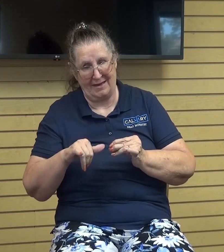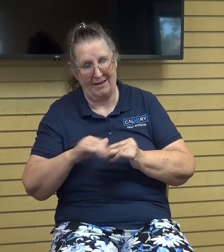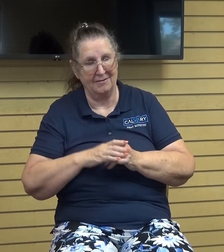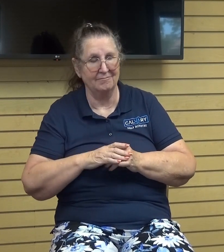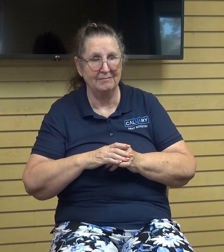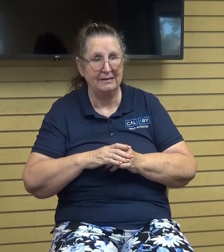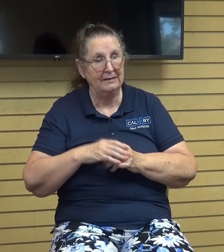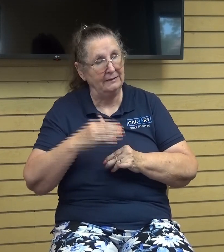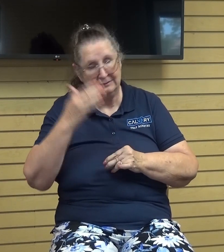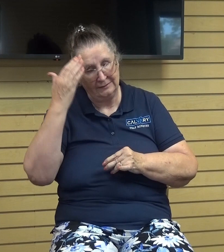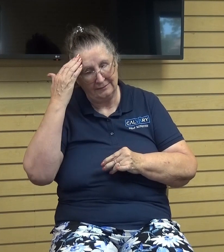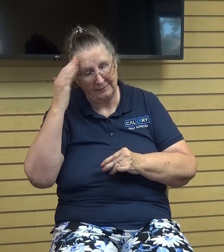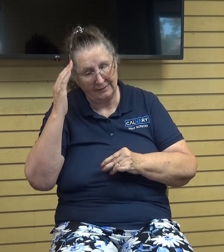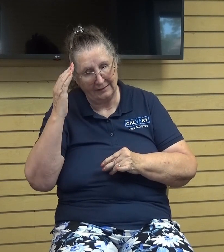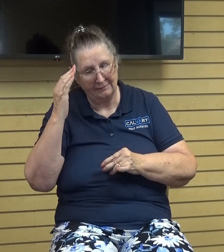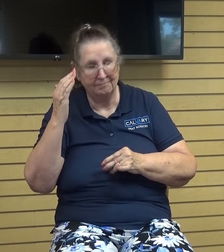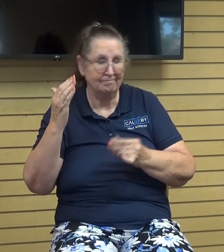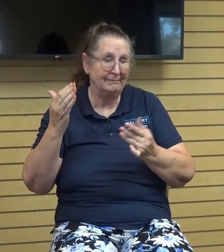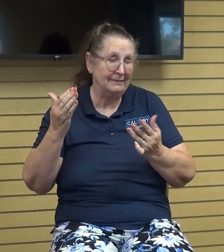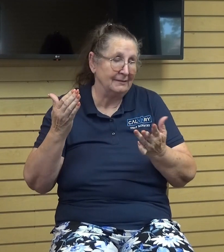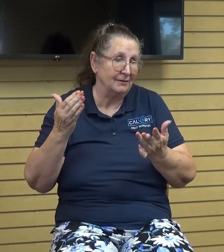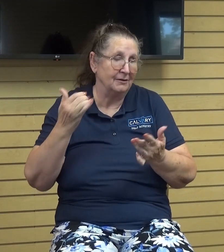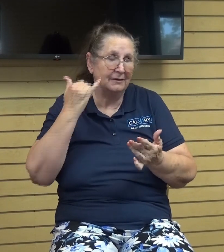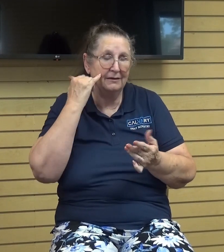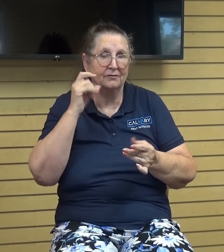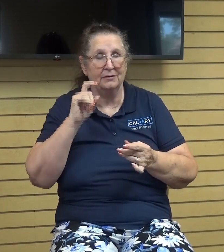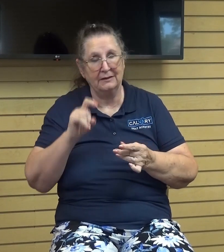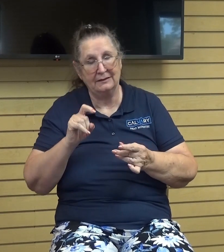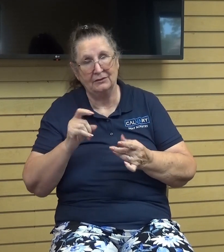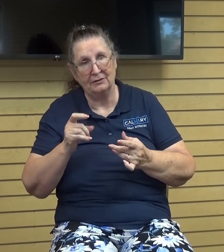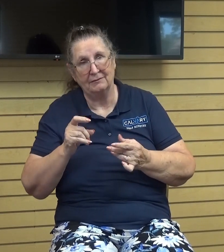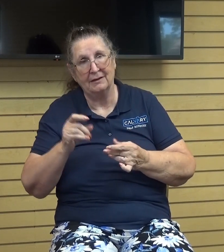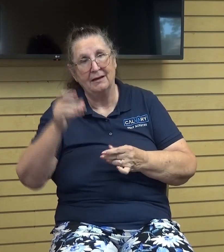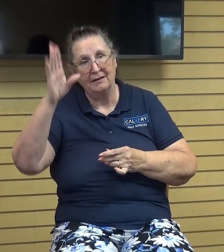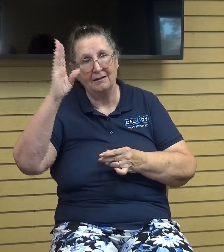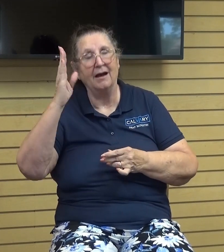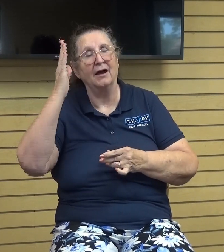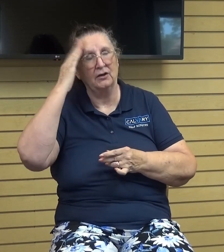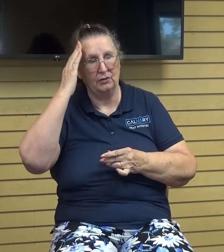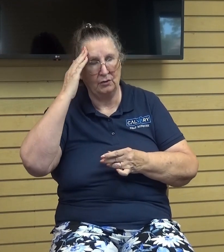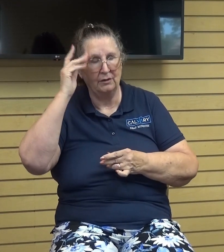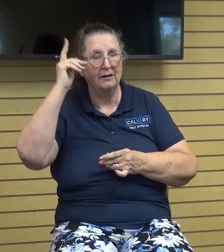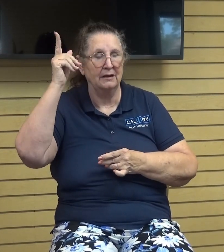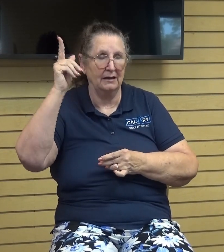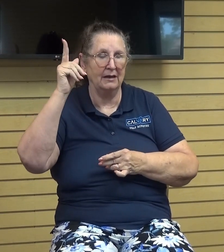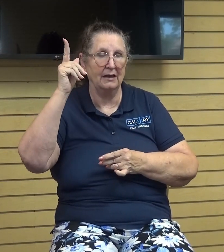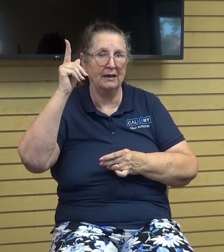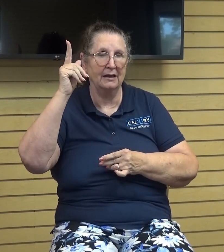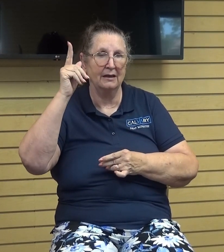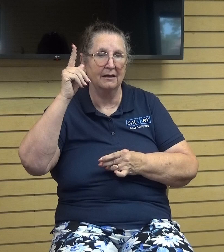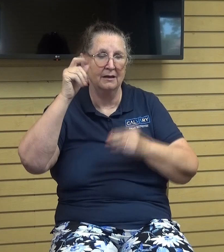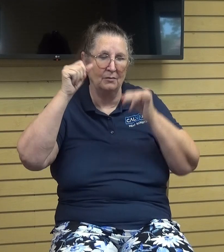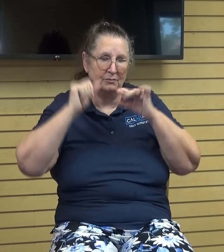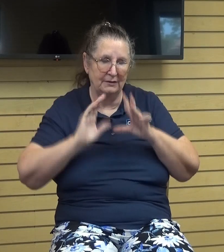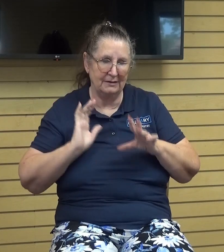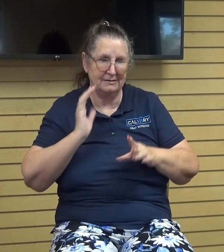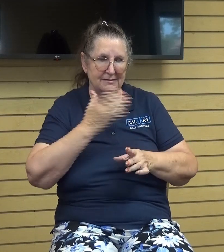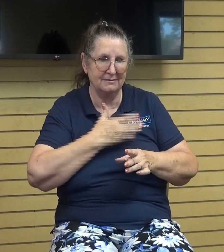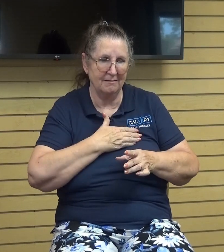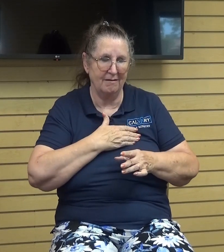that we should do it but god knew and he um blessed us and we went ahead and did it